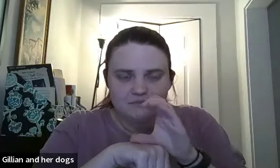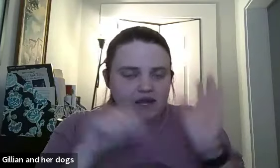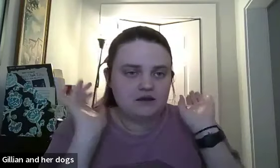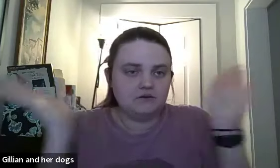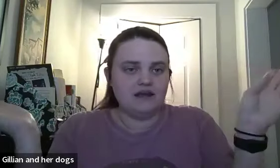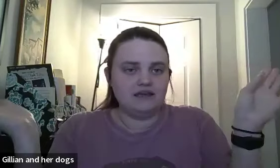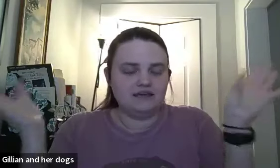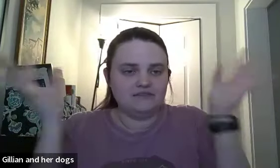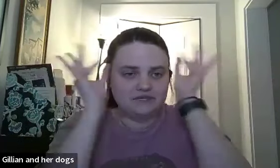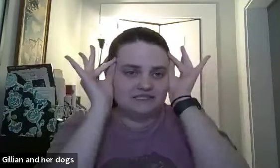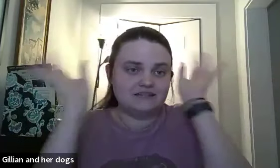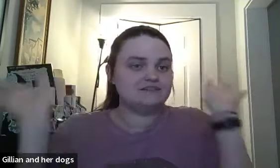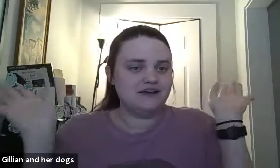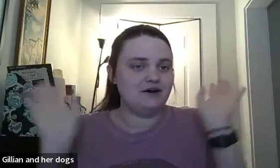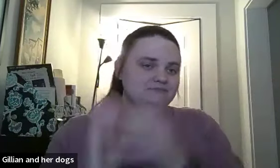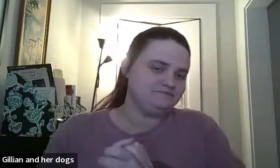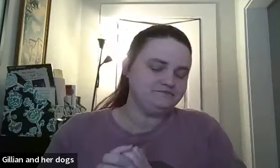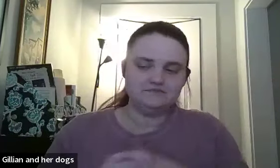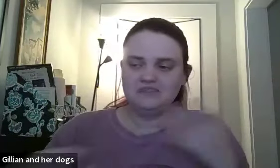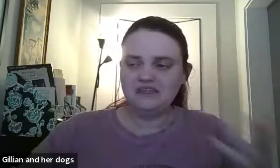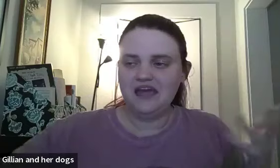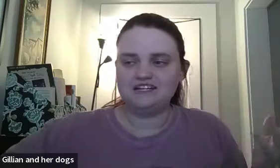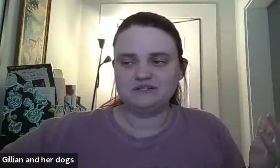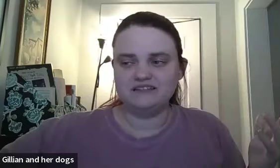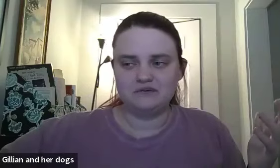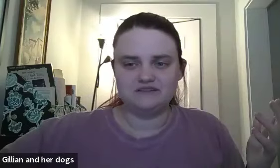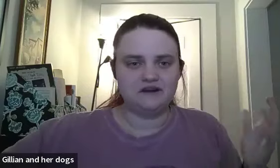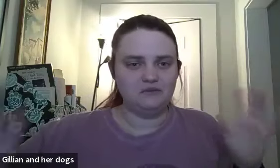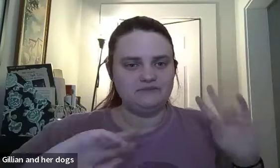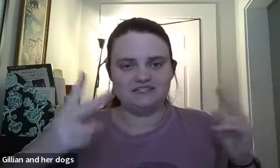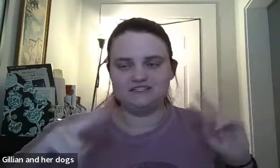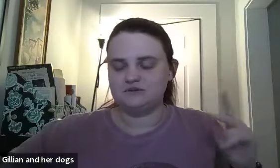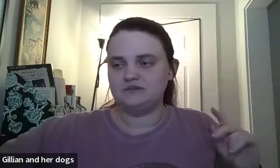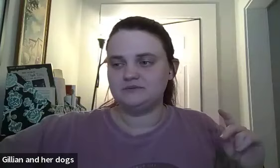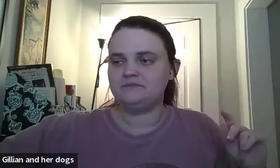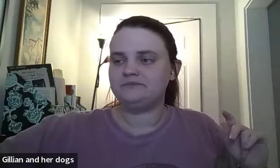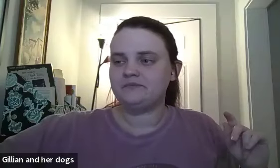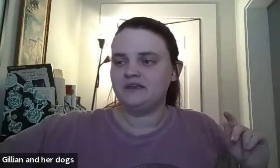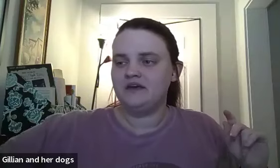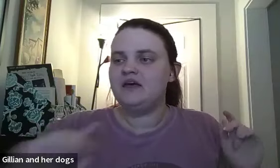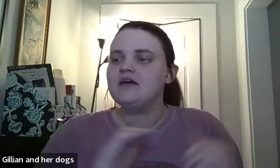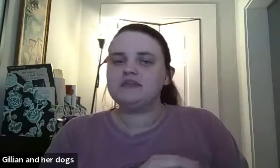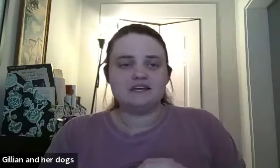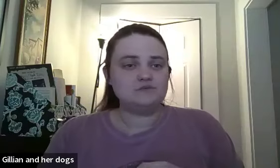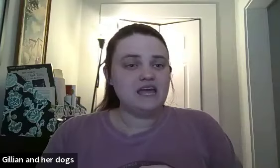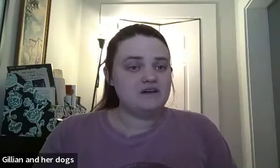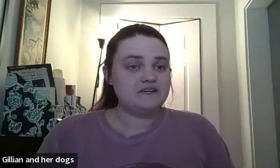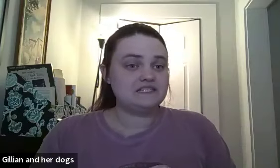I'm like, I don't know why I can't get that one to stick. So I just always think that one's a fun one because it's so similar. The next one we have